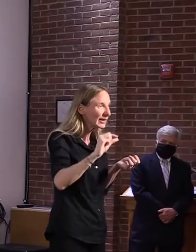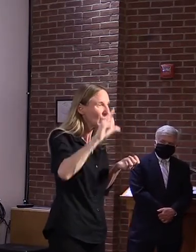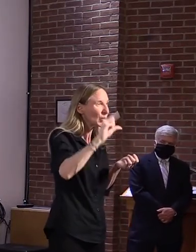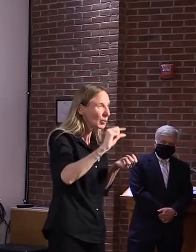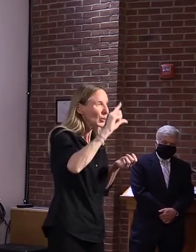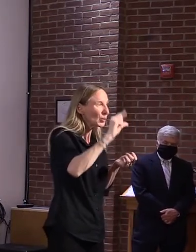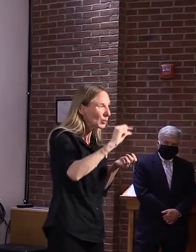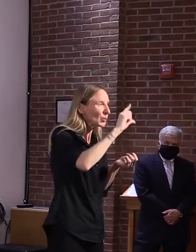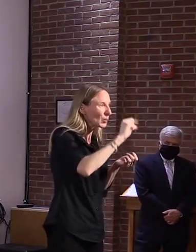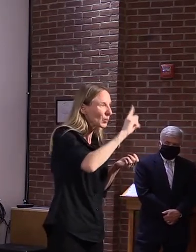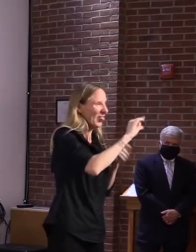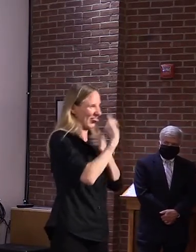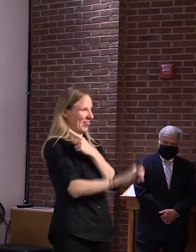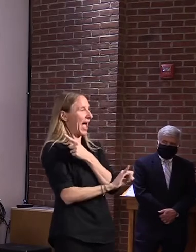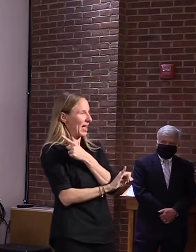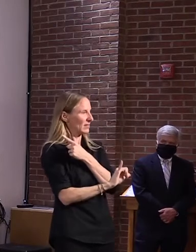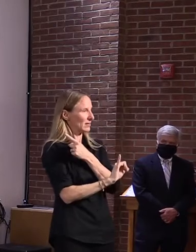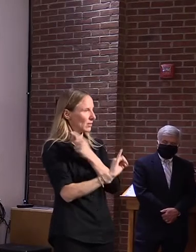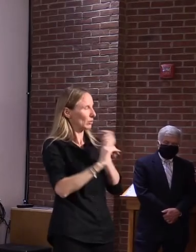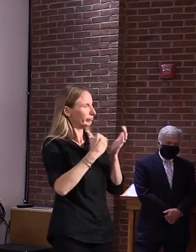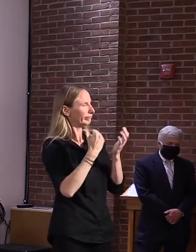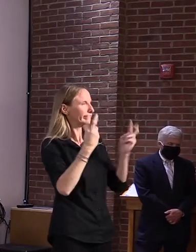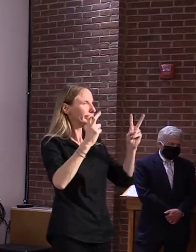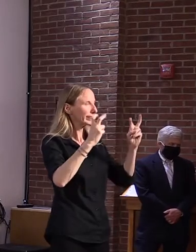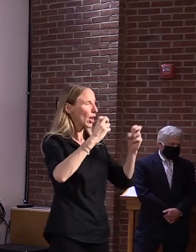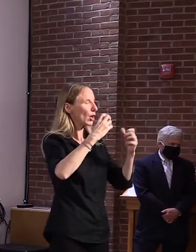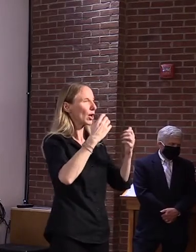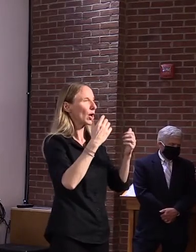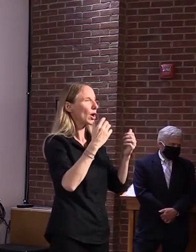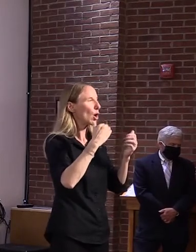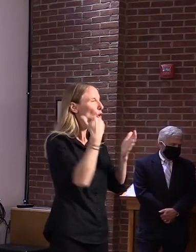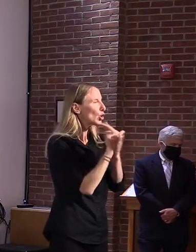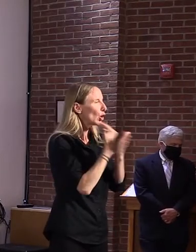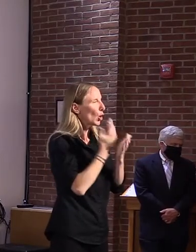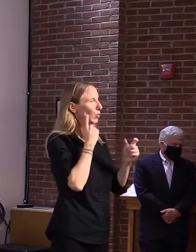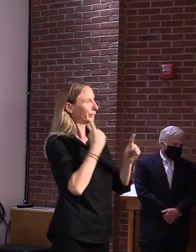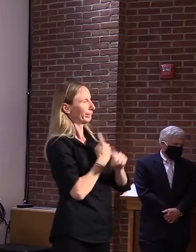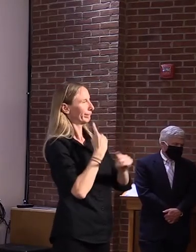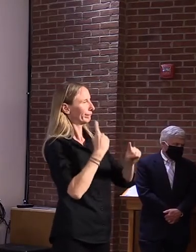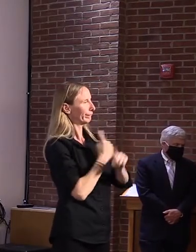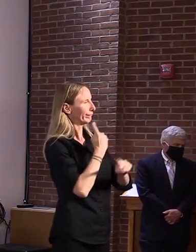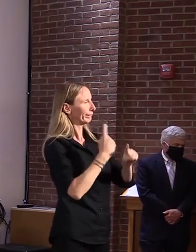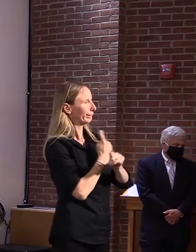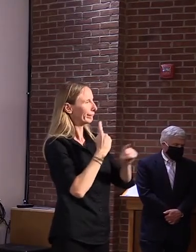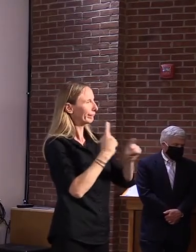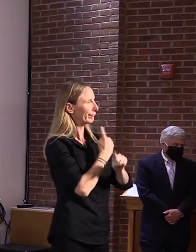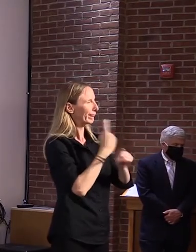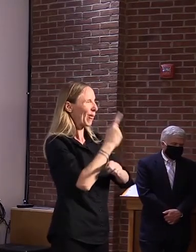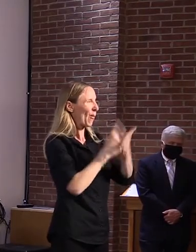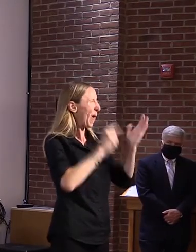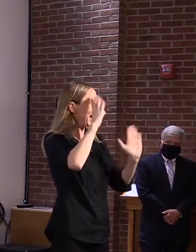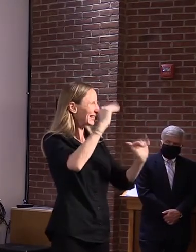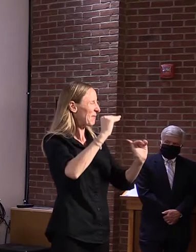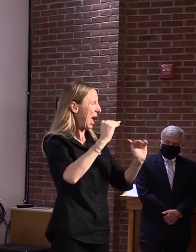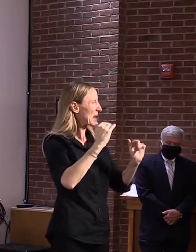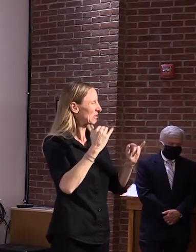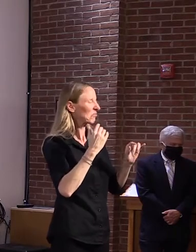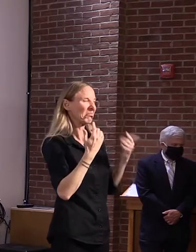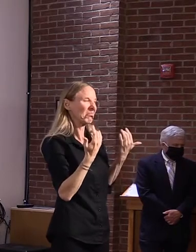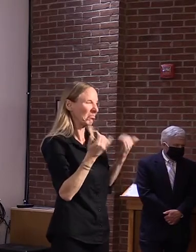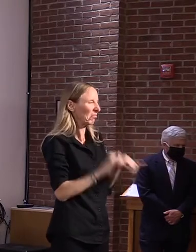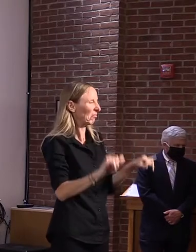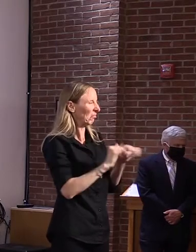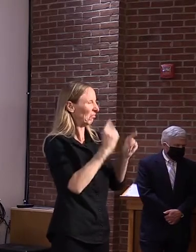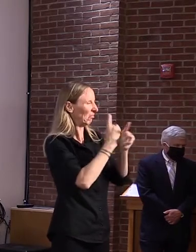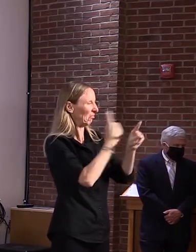This is really what we should regard as the new normal at this point in time in our state. This is a slide of